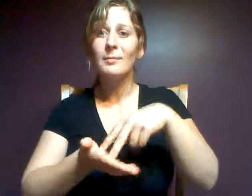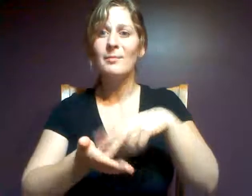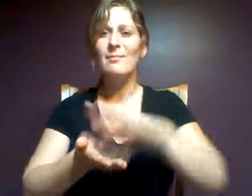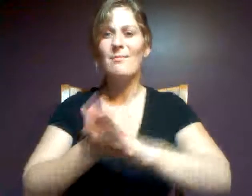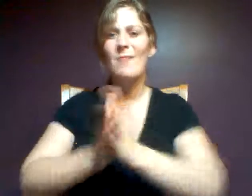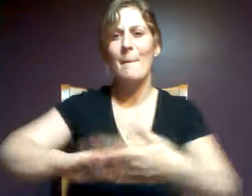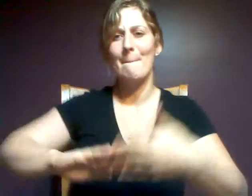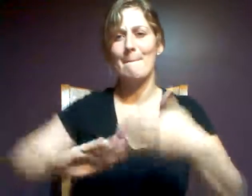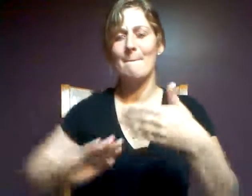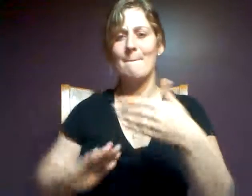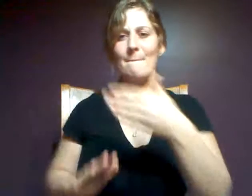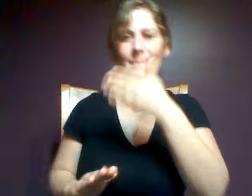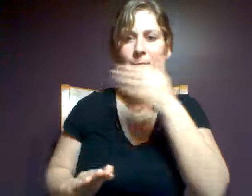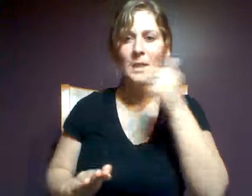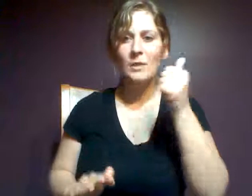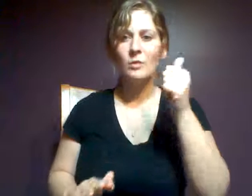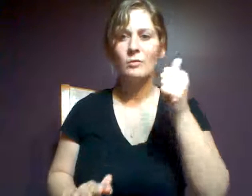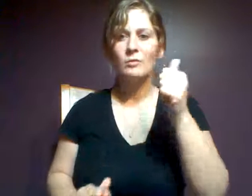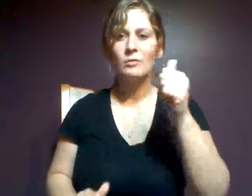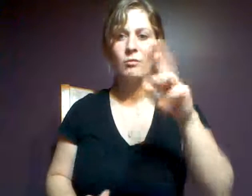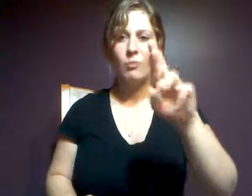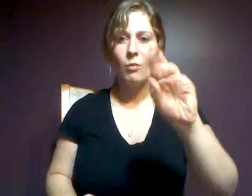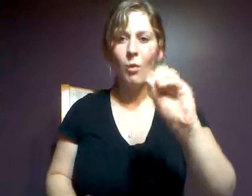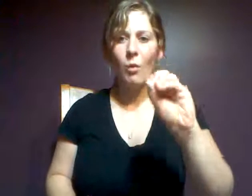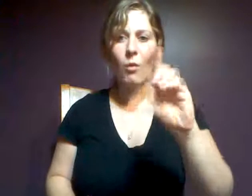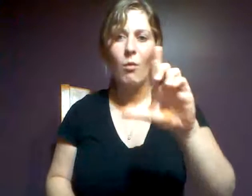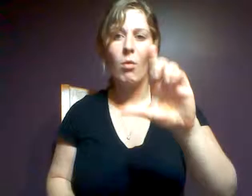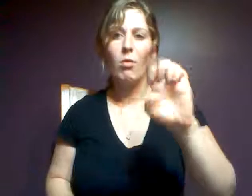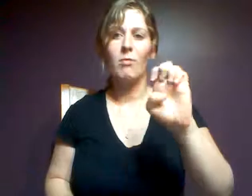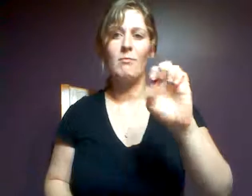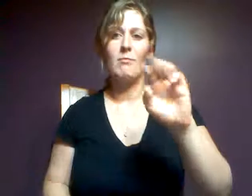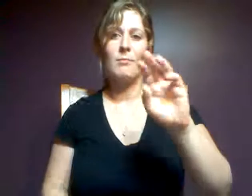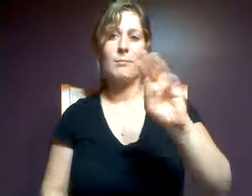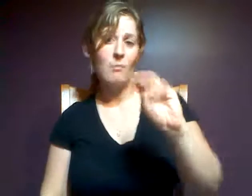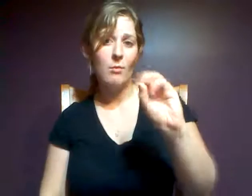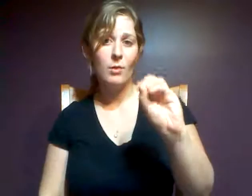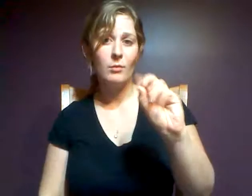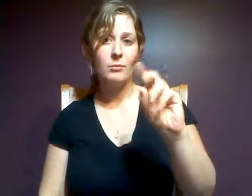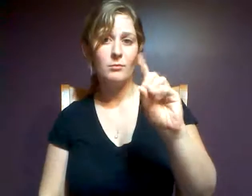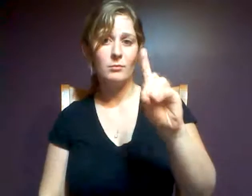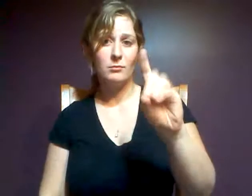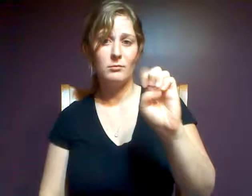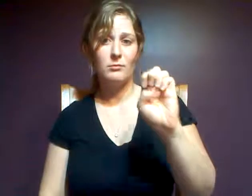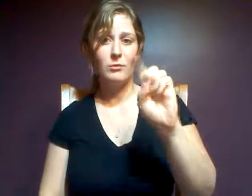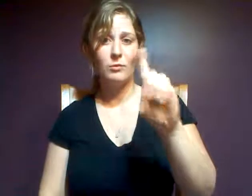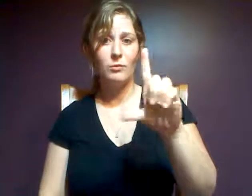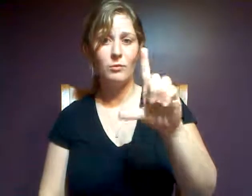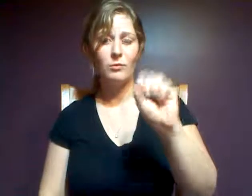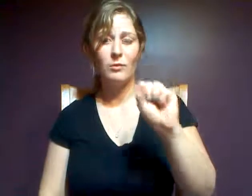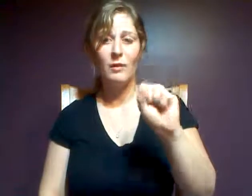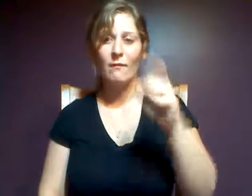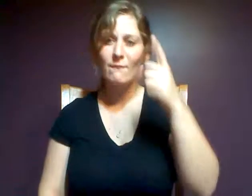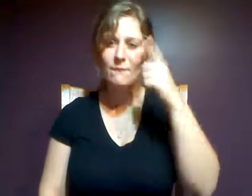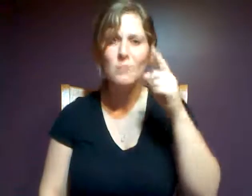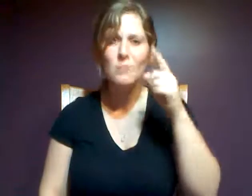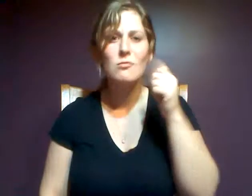status quo of how women are seen and talked about in our own circles. It is not okay that we judge the